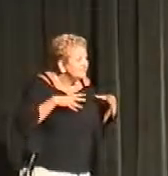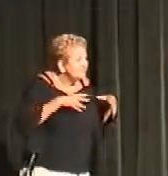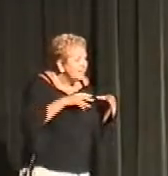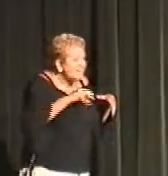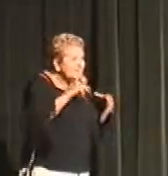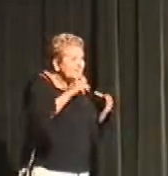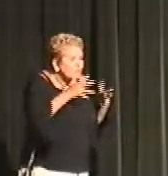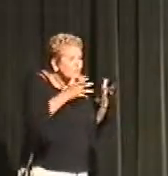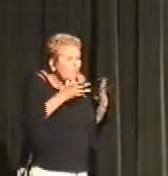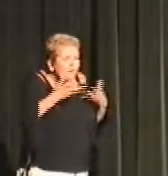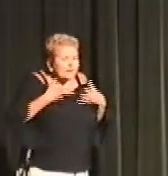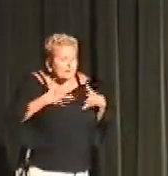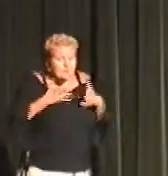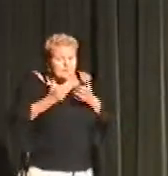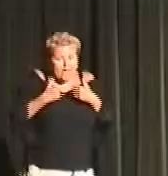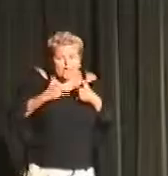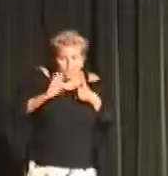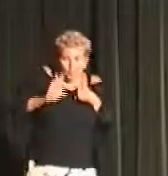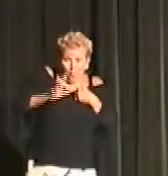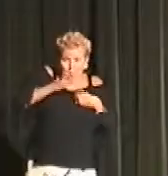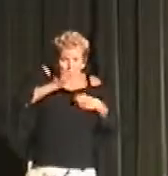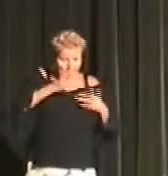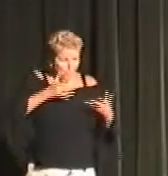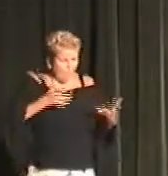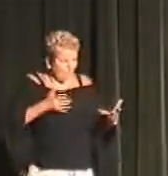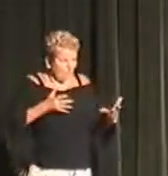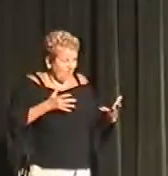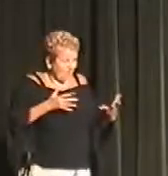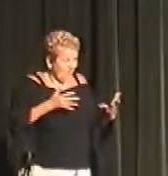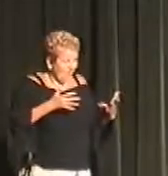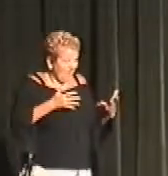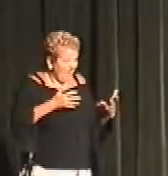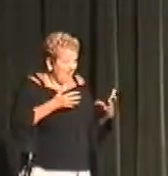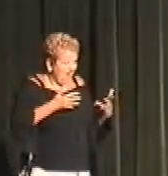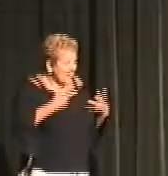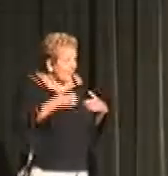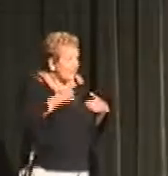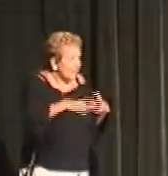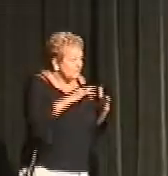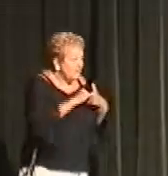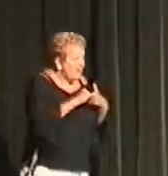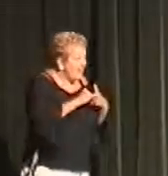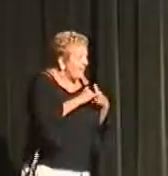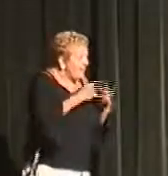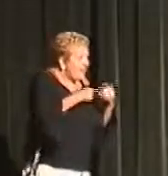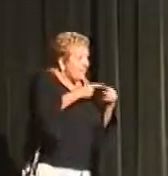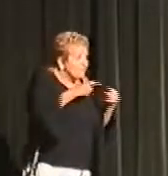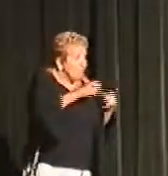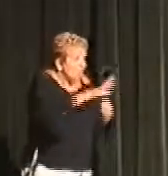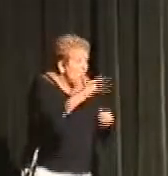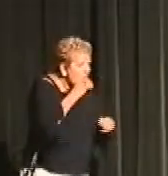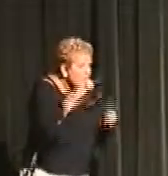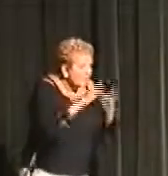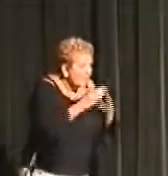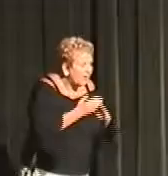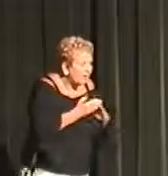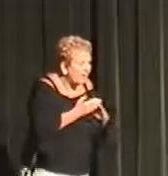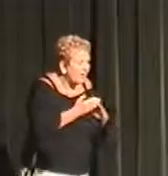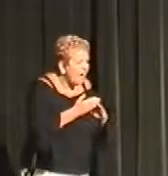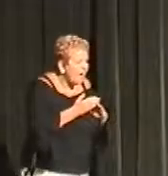mother. I didn't wish I was from your hometown. I mean, I didn't even want to be blonde or stacked or